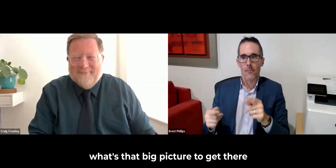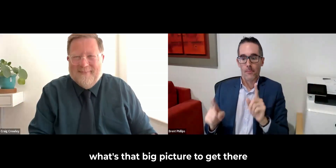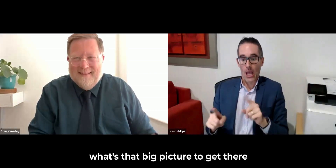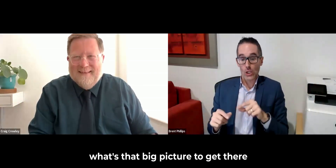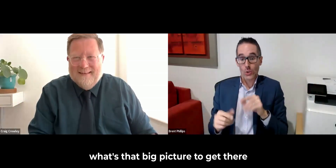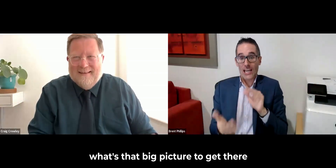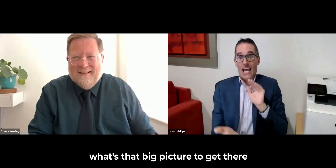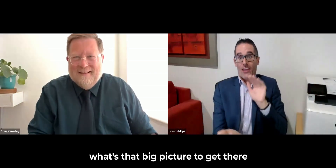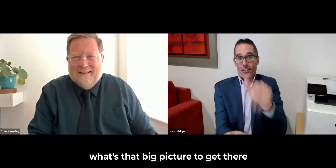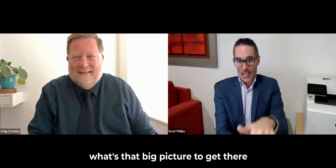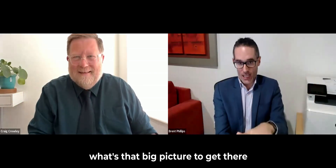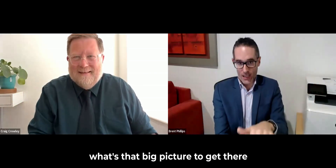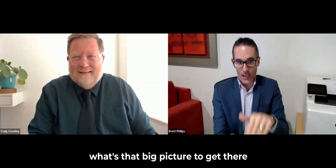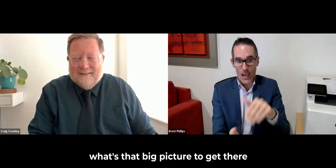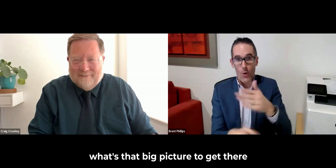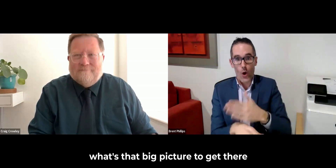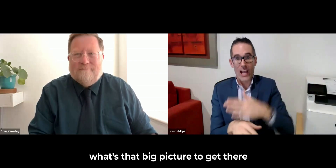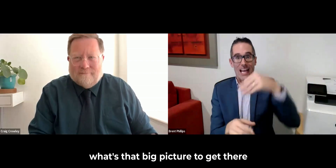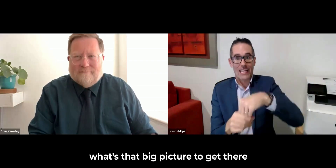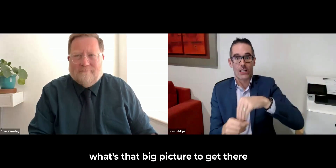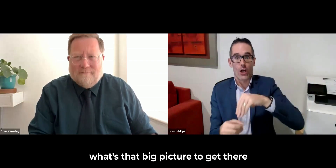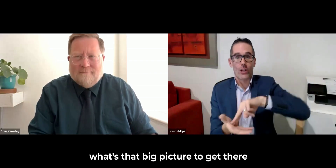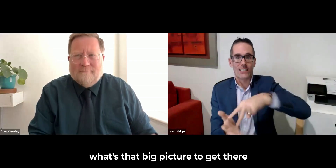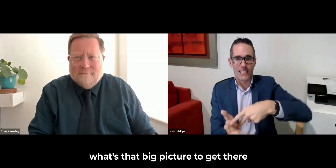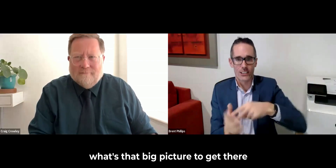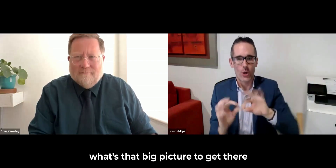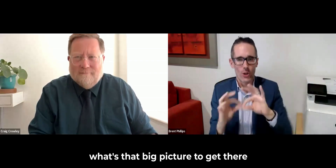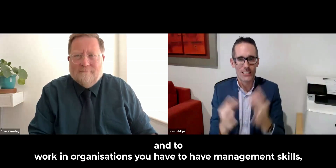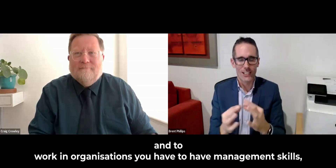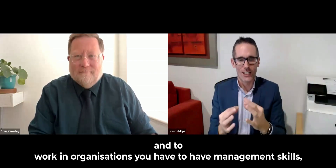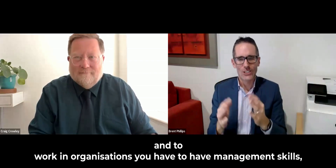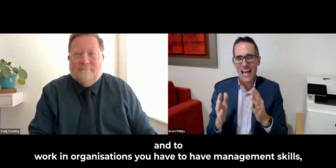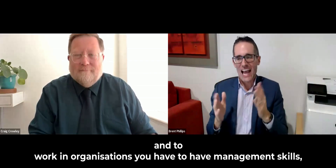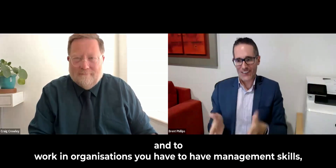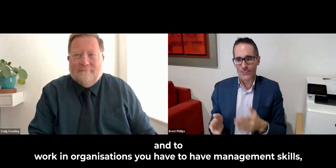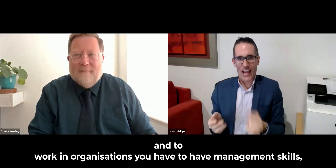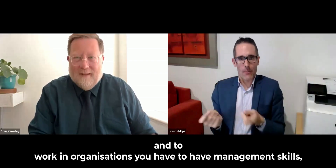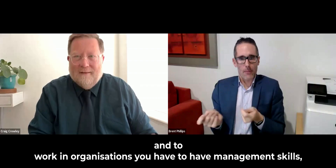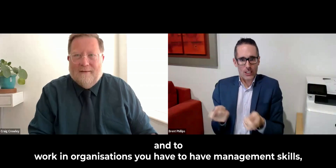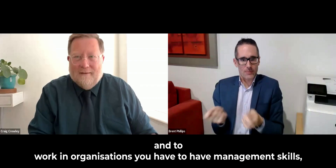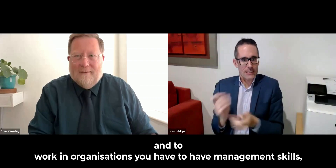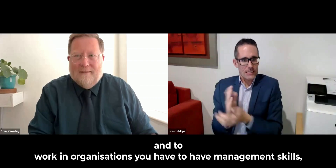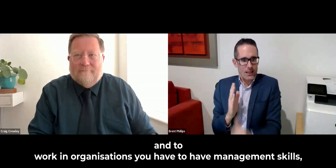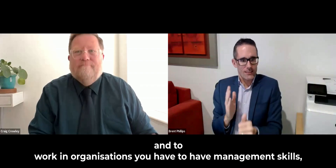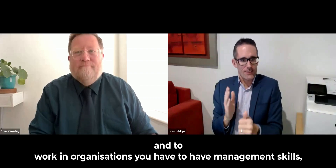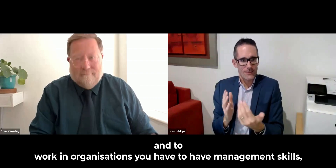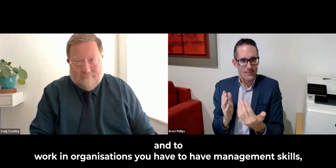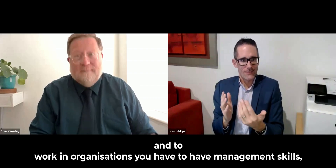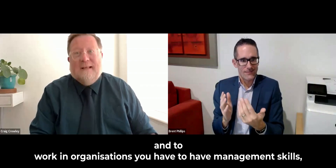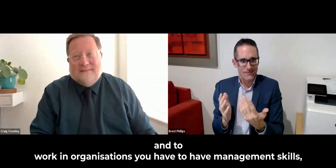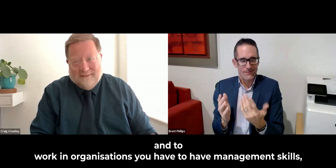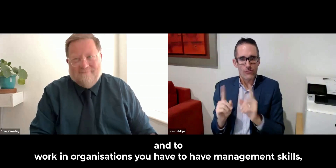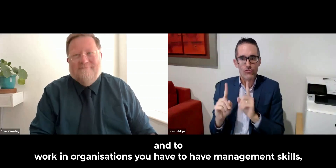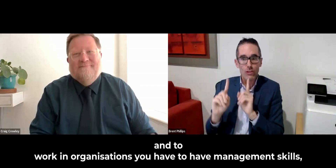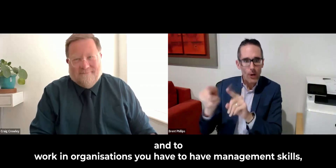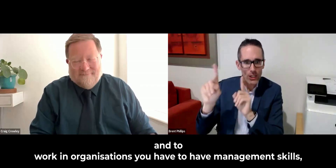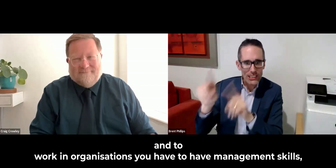big picture? To get there, and to work in organizations, you have to have management